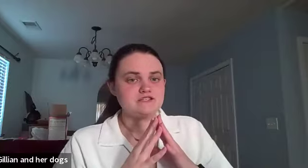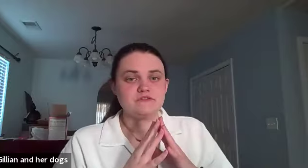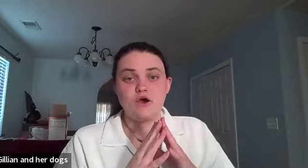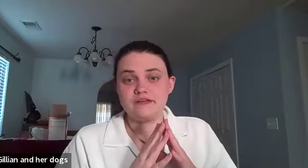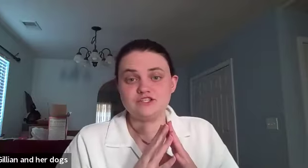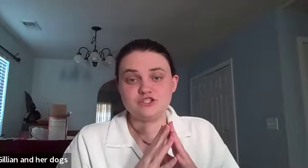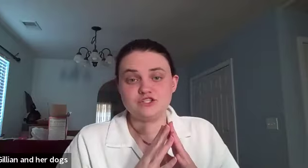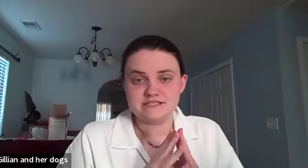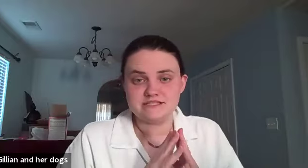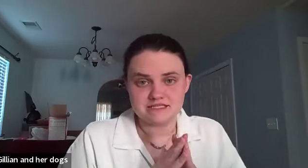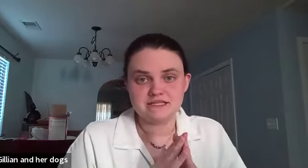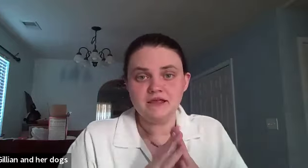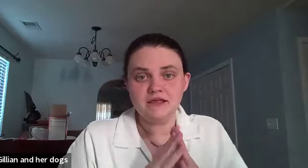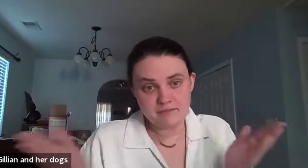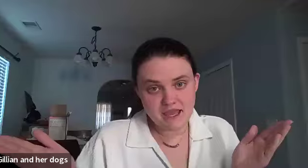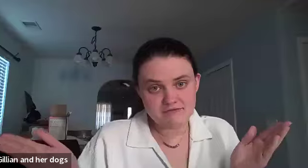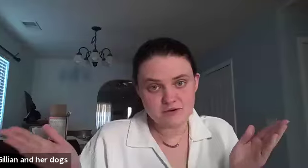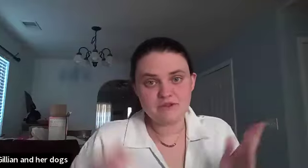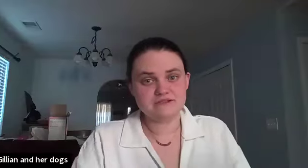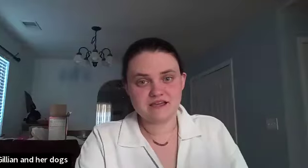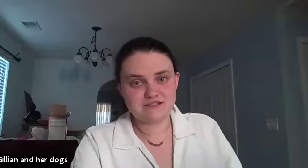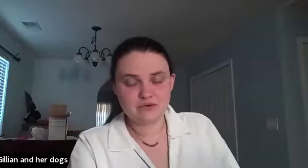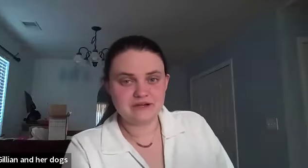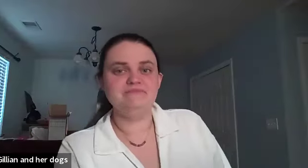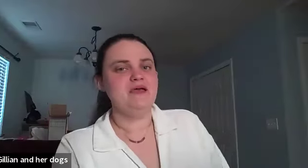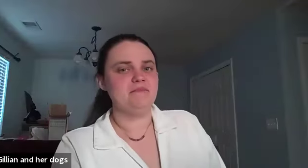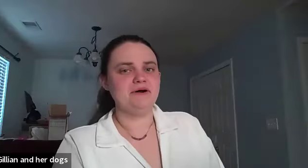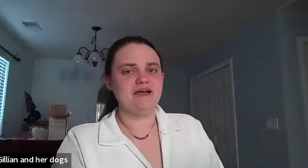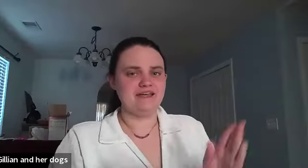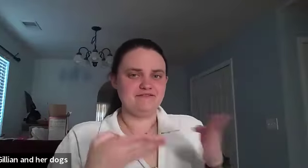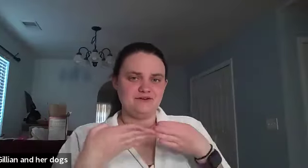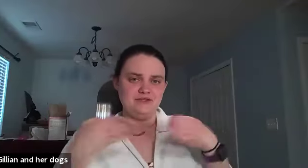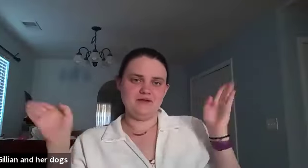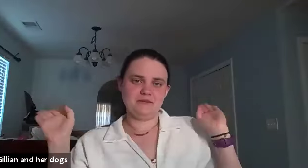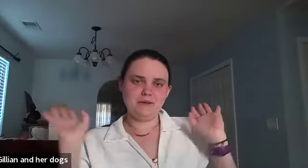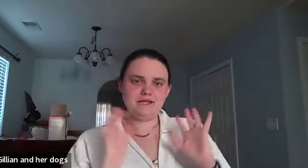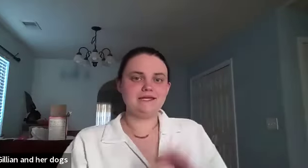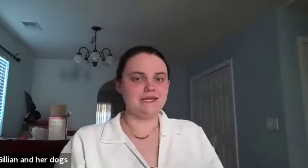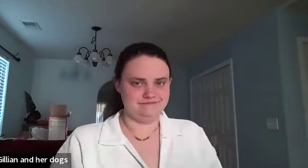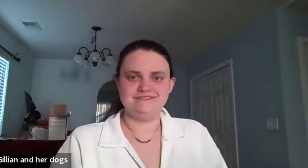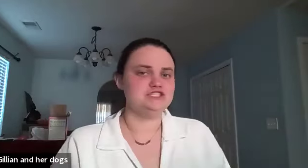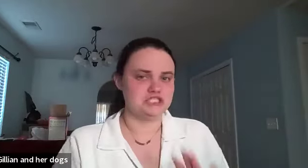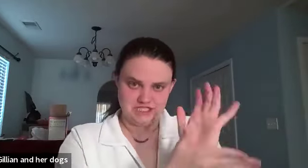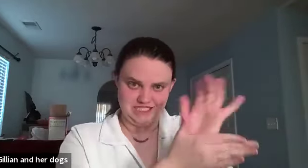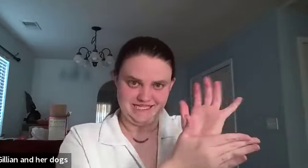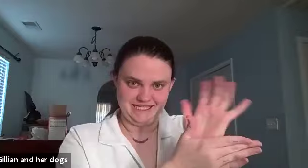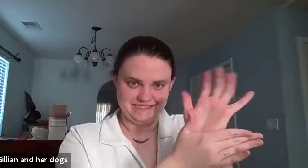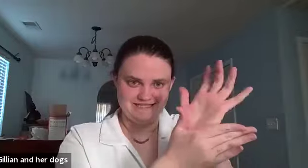place where all they do is cheese, they may have their own little signs for it, but for the public, no, it's just